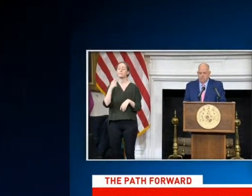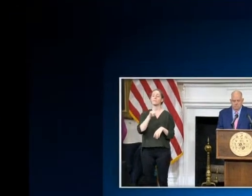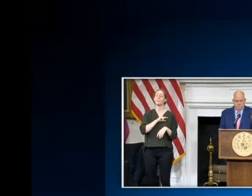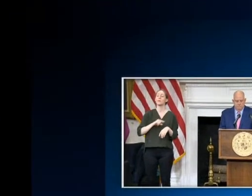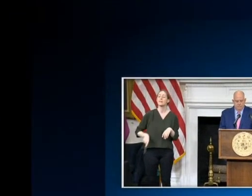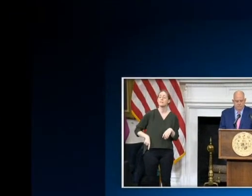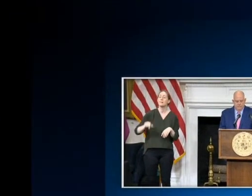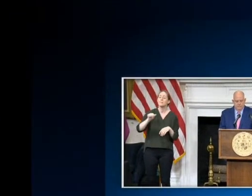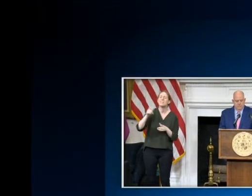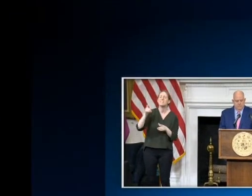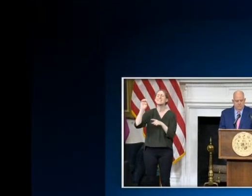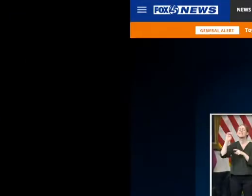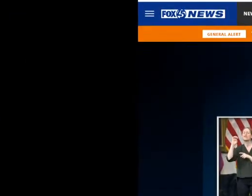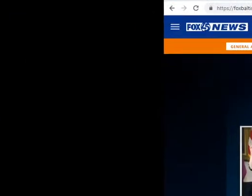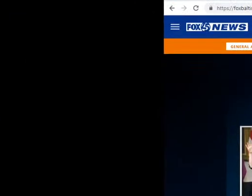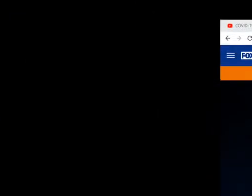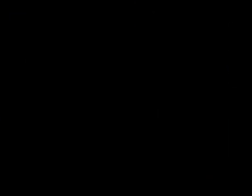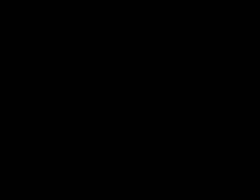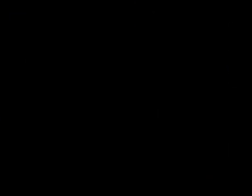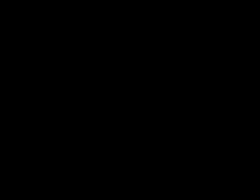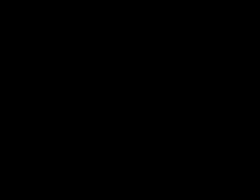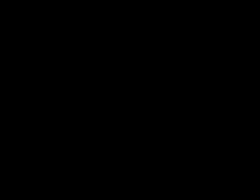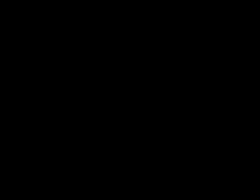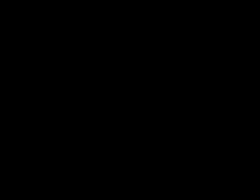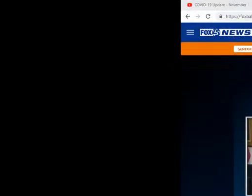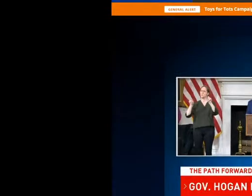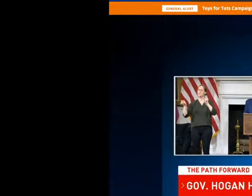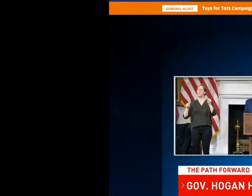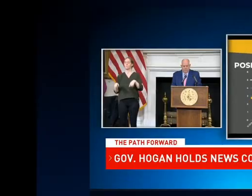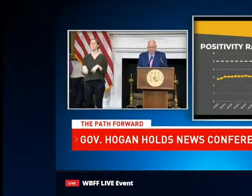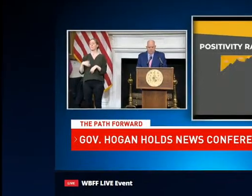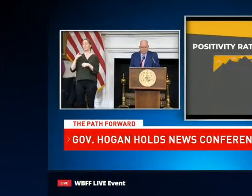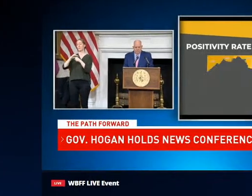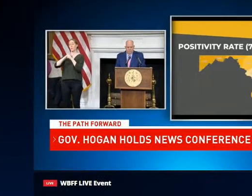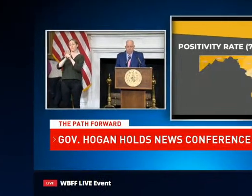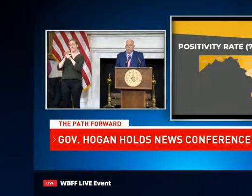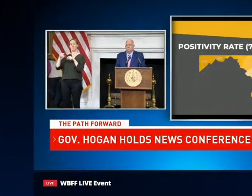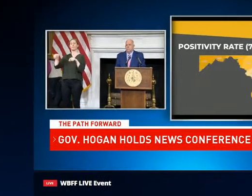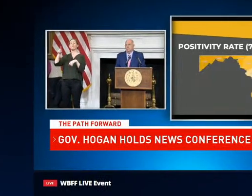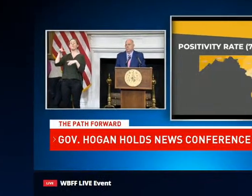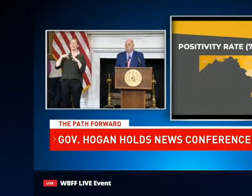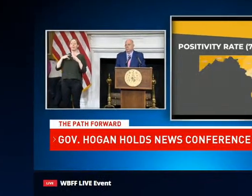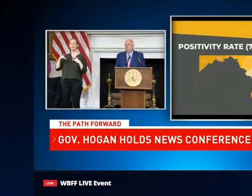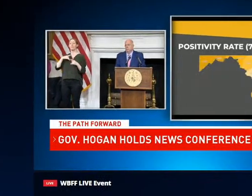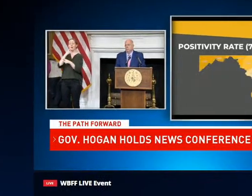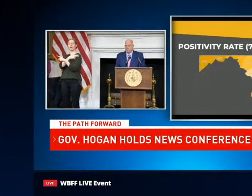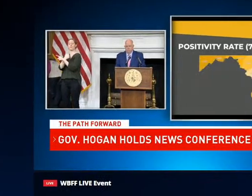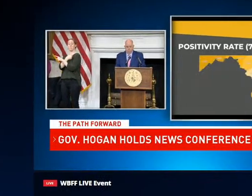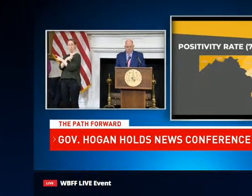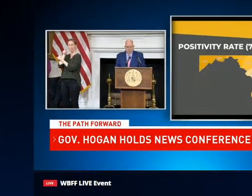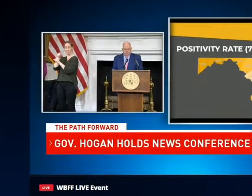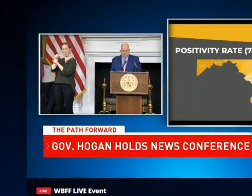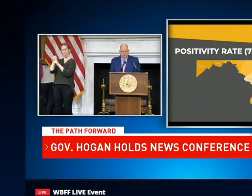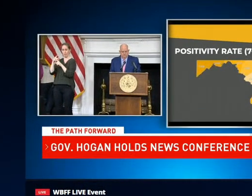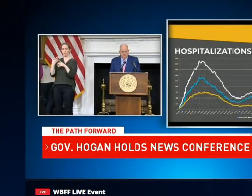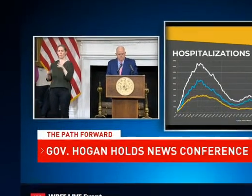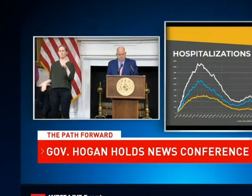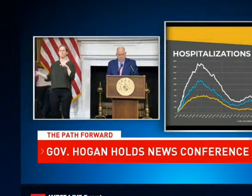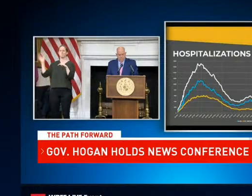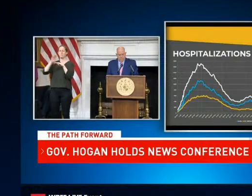Washington counties. Our COVID hospitalizations increased by 53% over the past 2